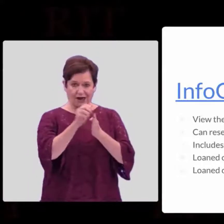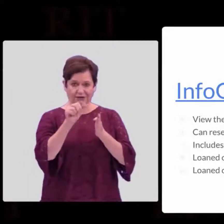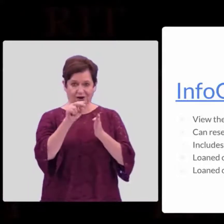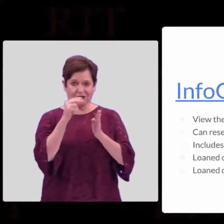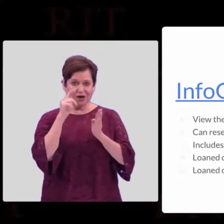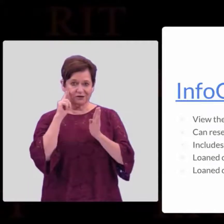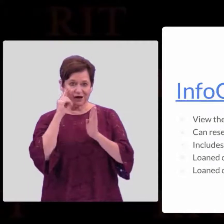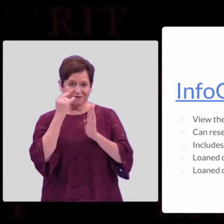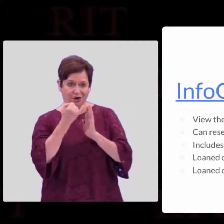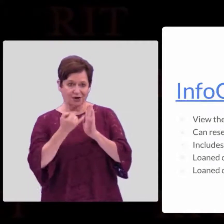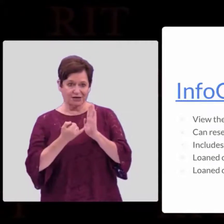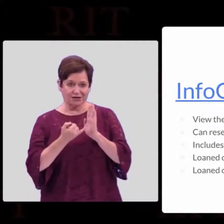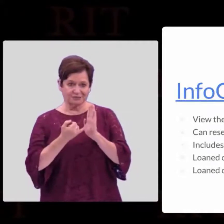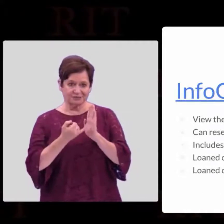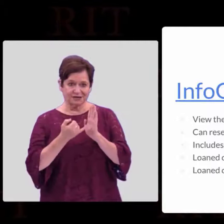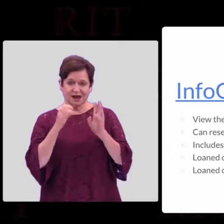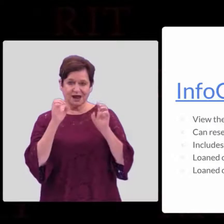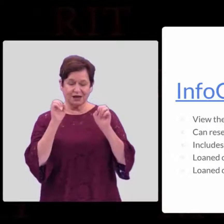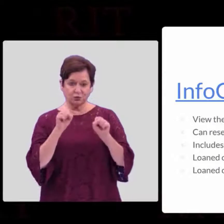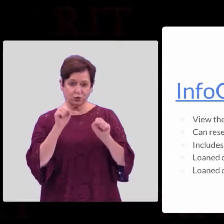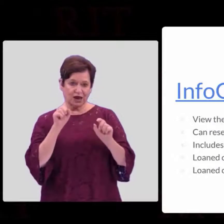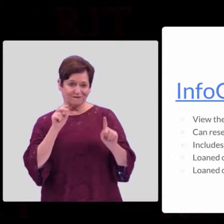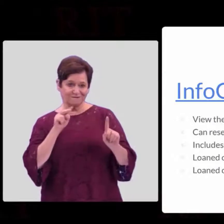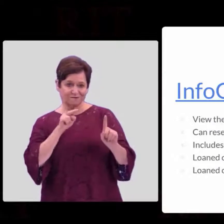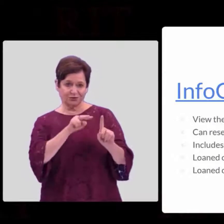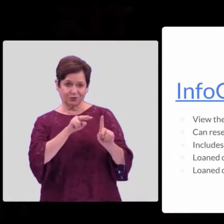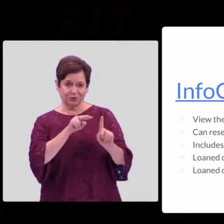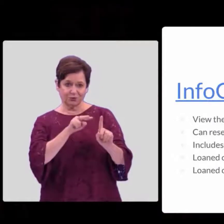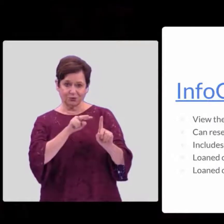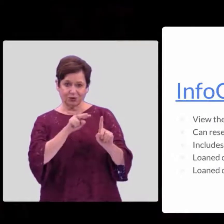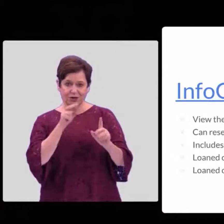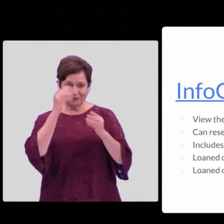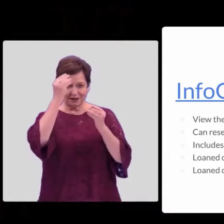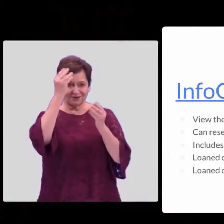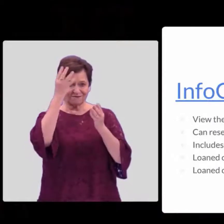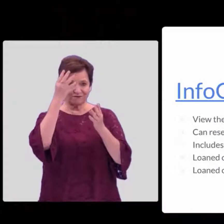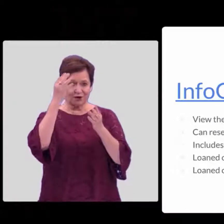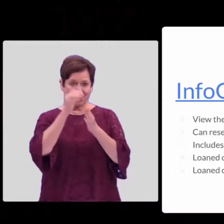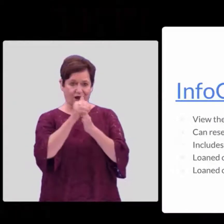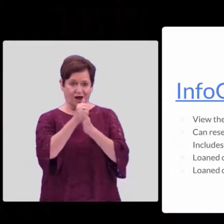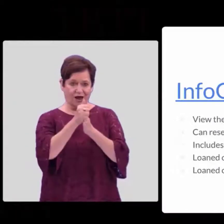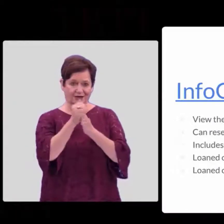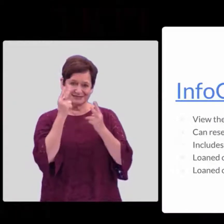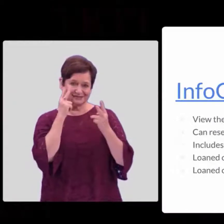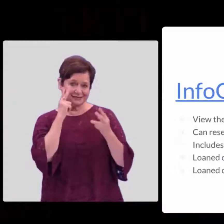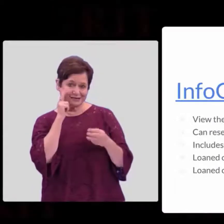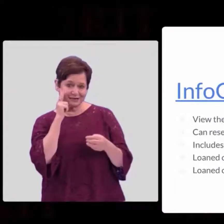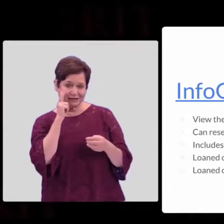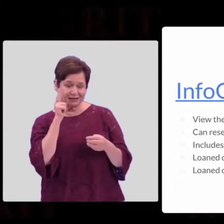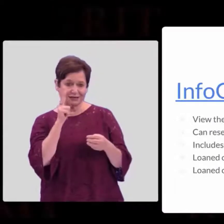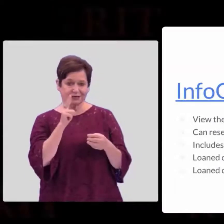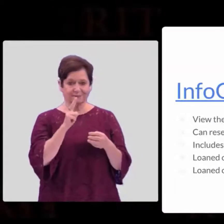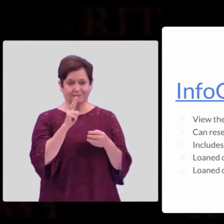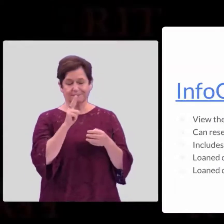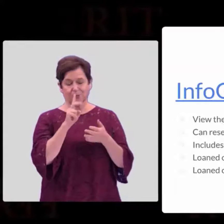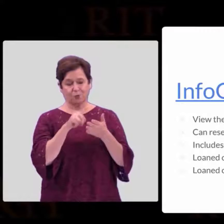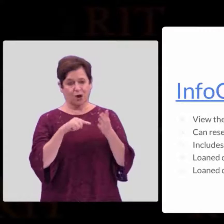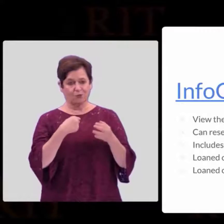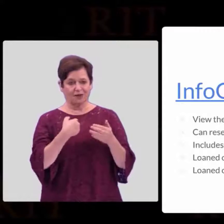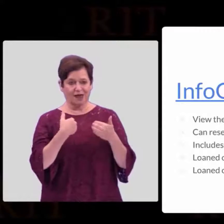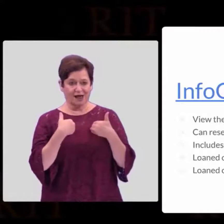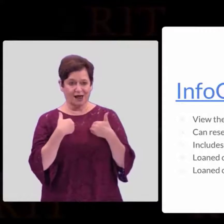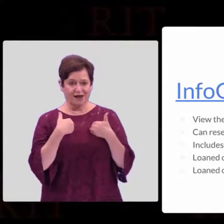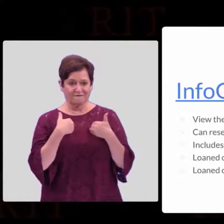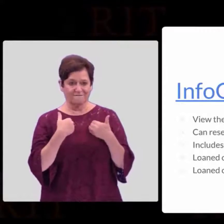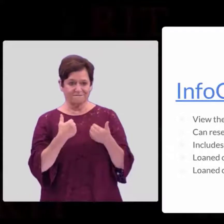We have an info guide on deaf artists. You can view the info guides and see what we